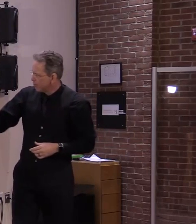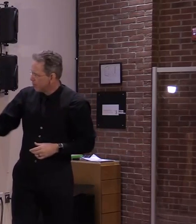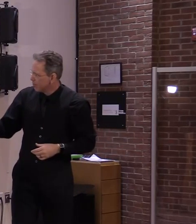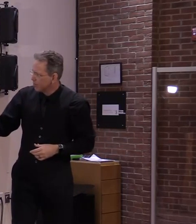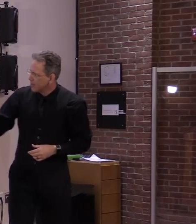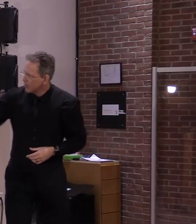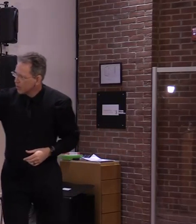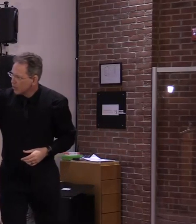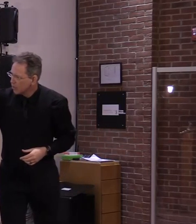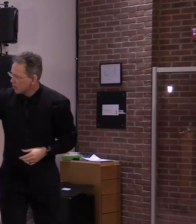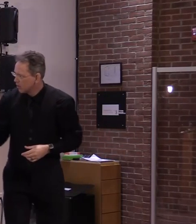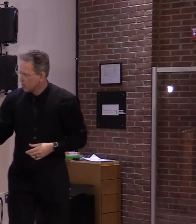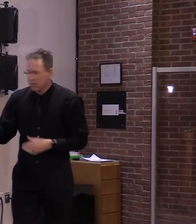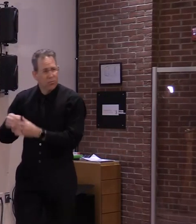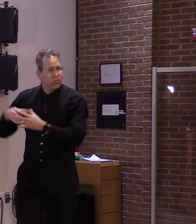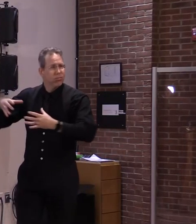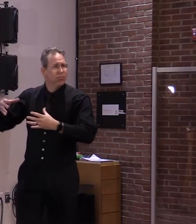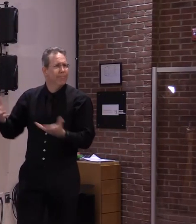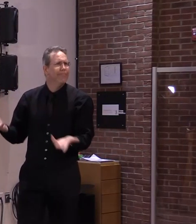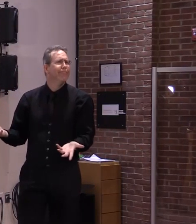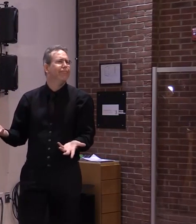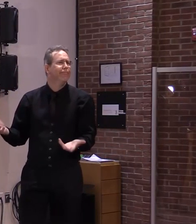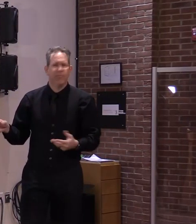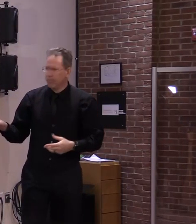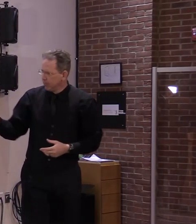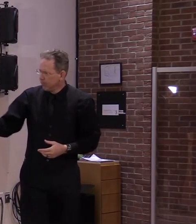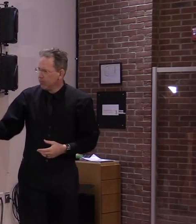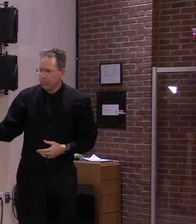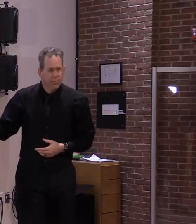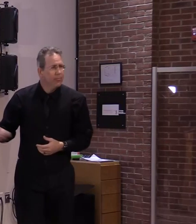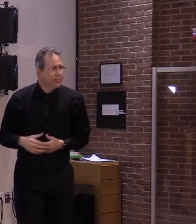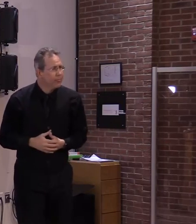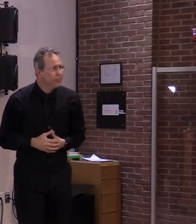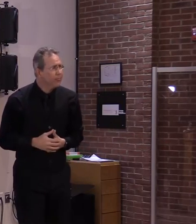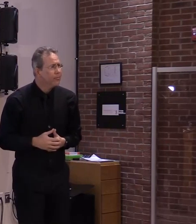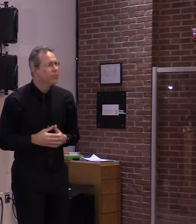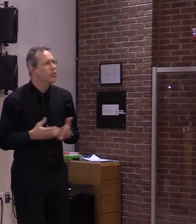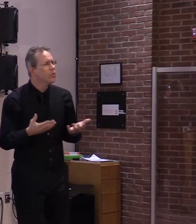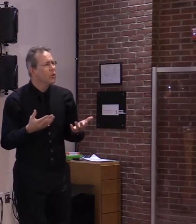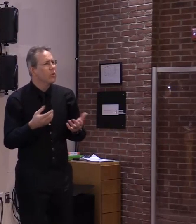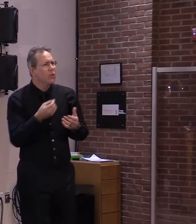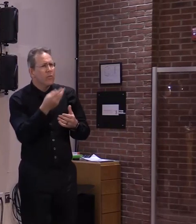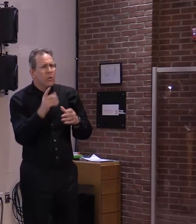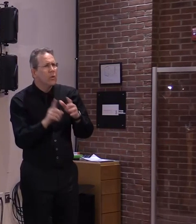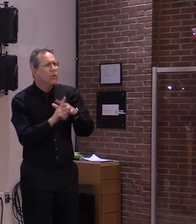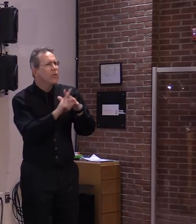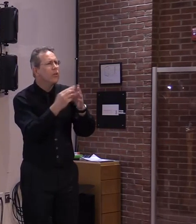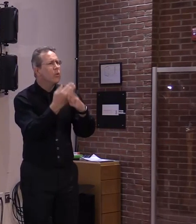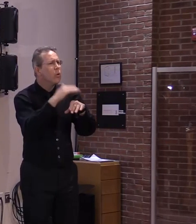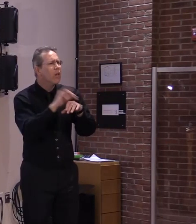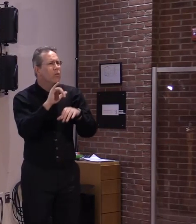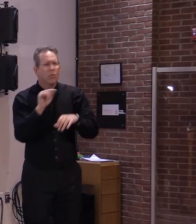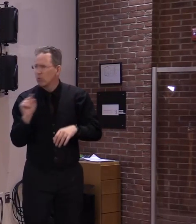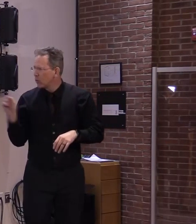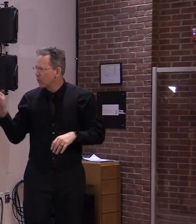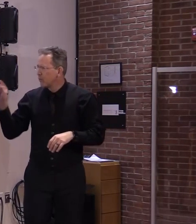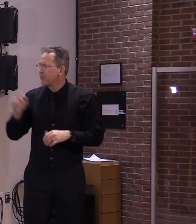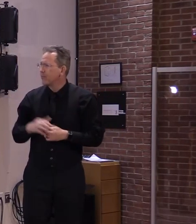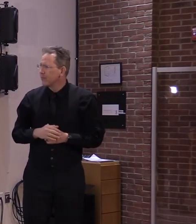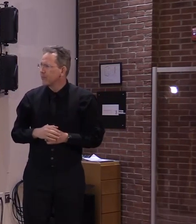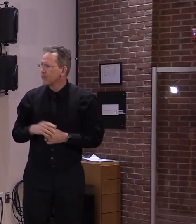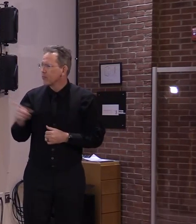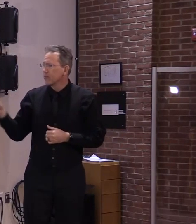Pennsylvania, New Jersey, and also parts of New England as well. And just like the Vermont forecast, we really